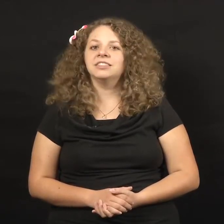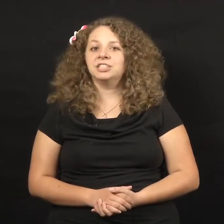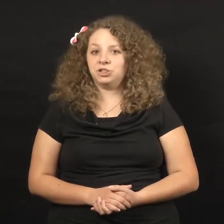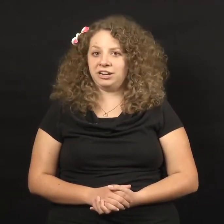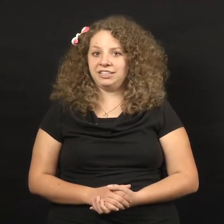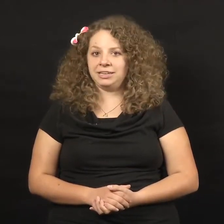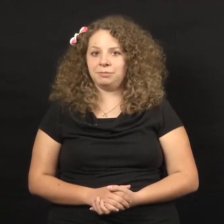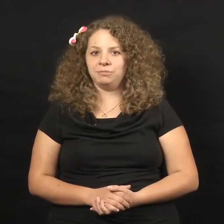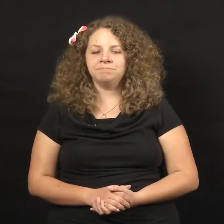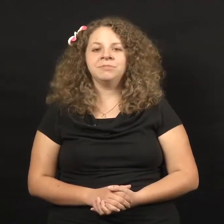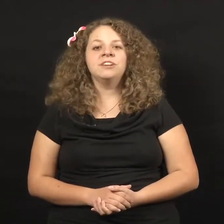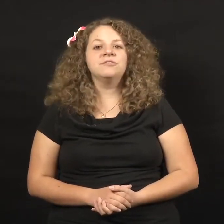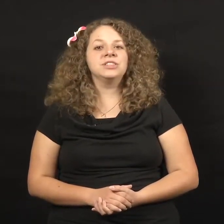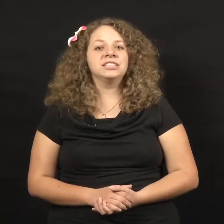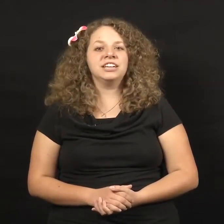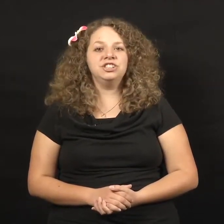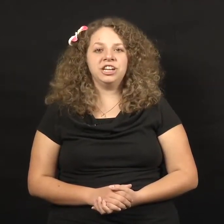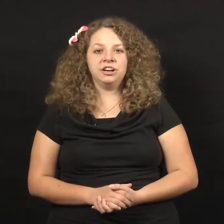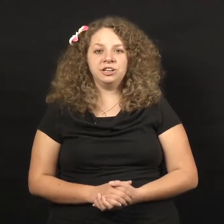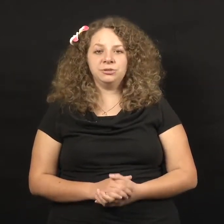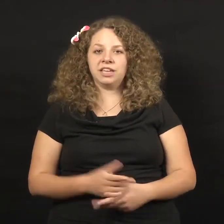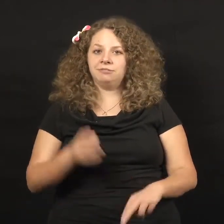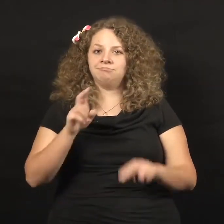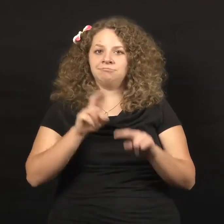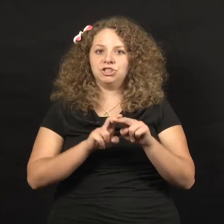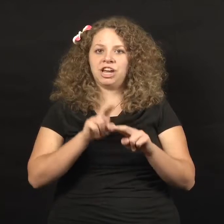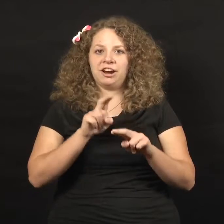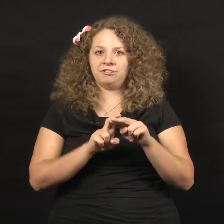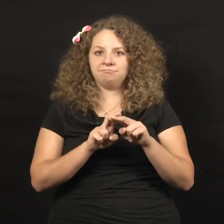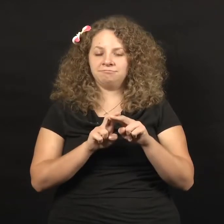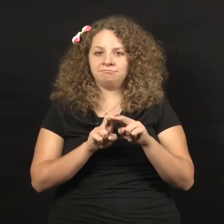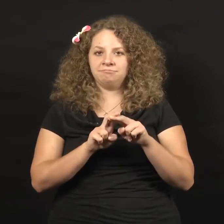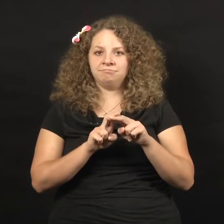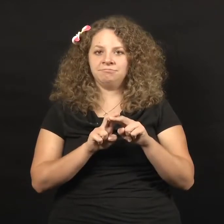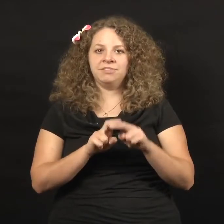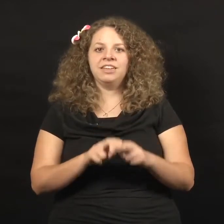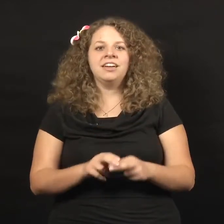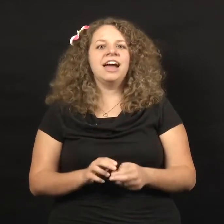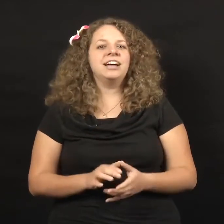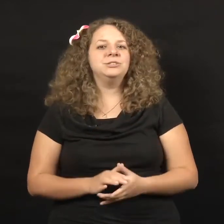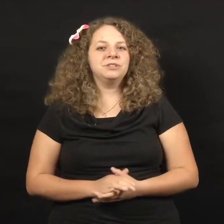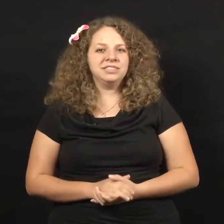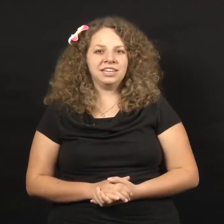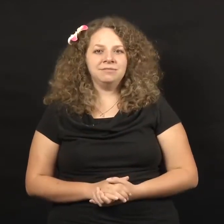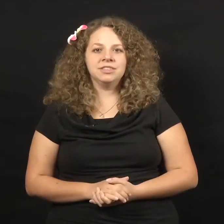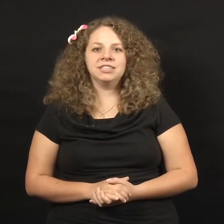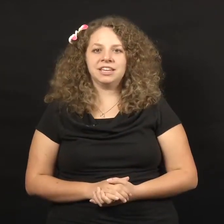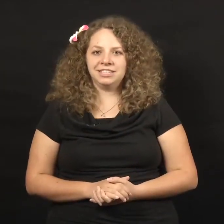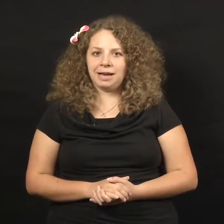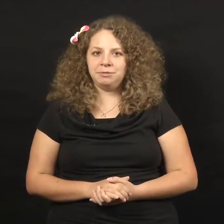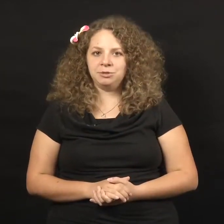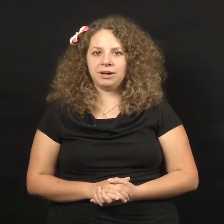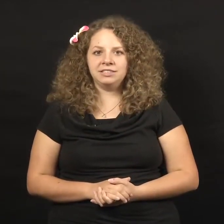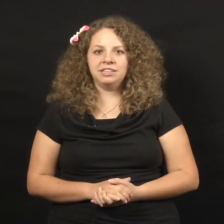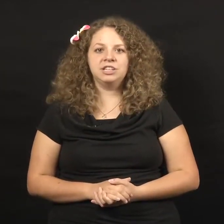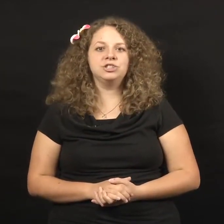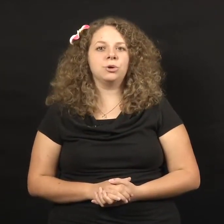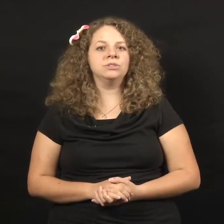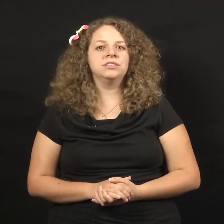Let's try an example. For the sign chair, you sign chair. As you can see, the sign taps twice and shows